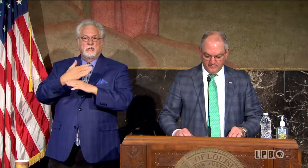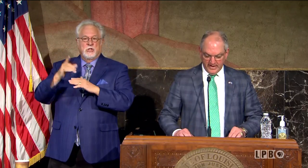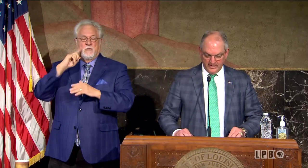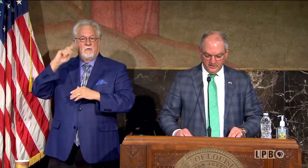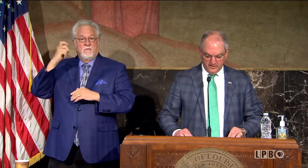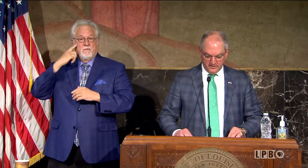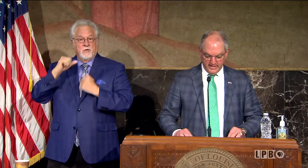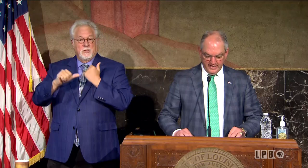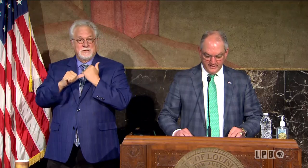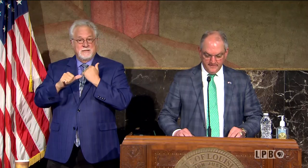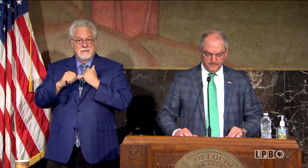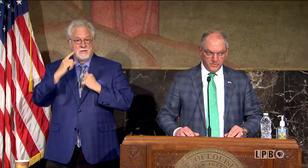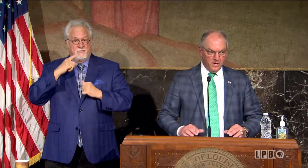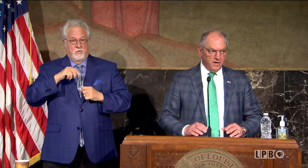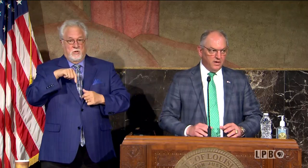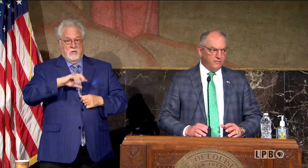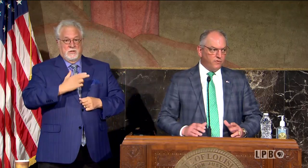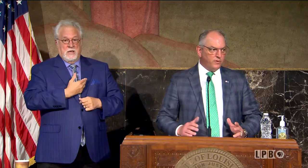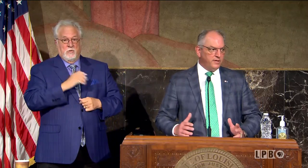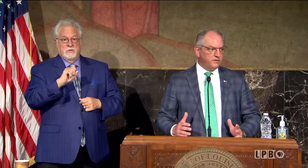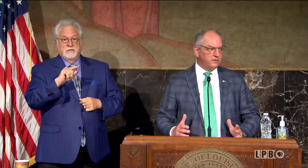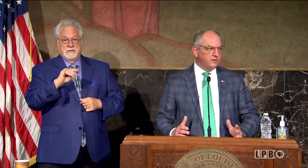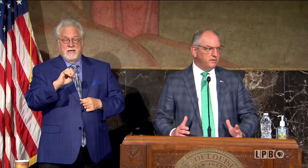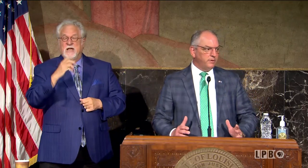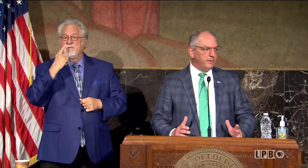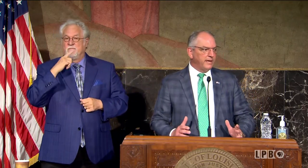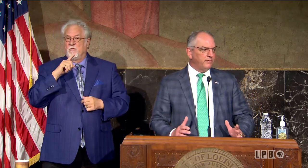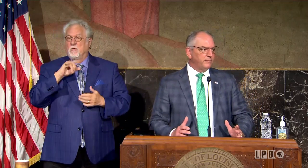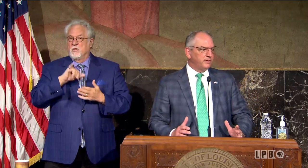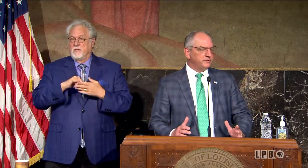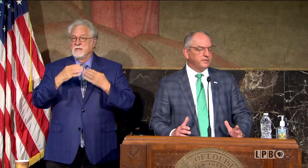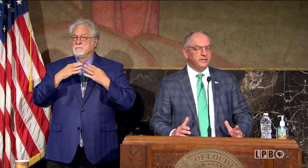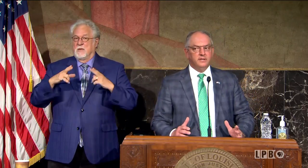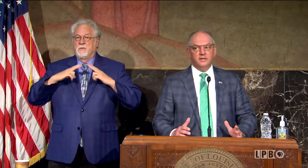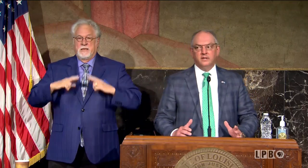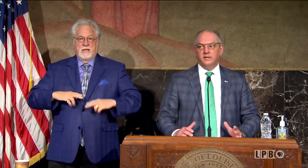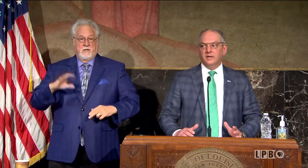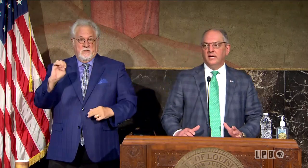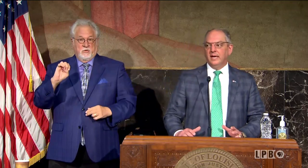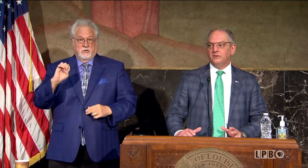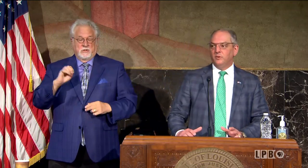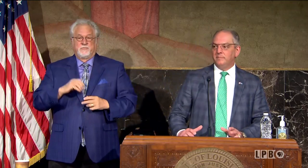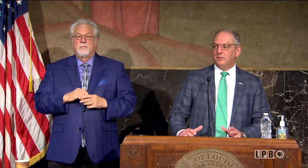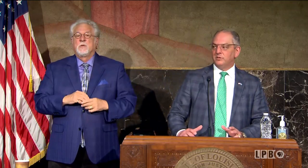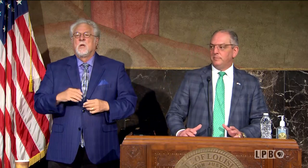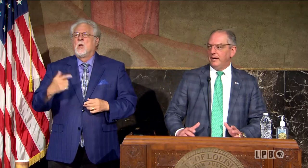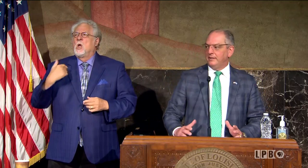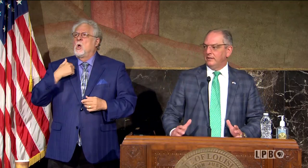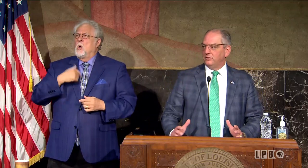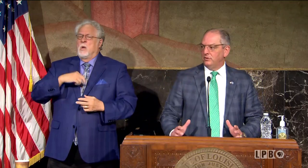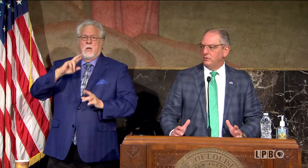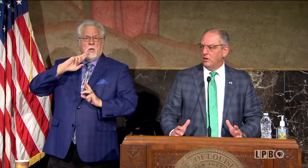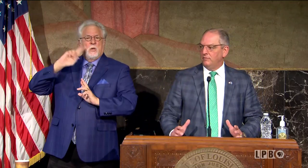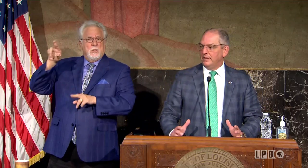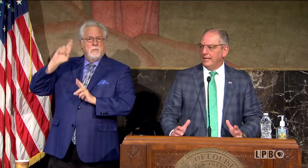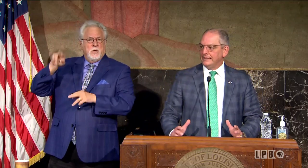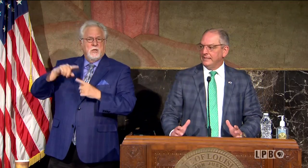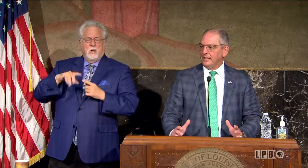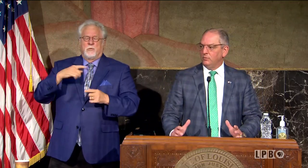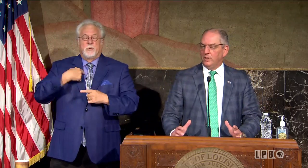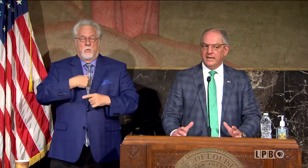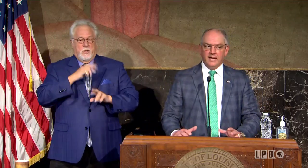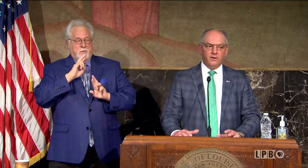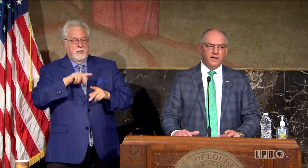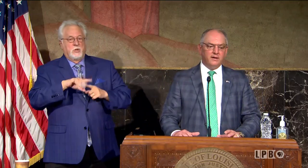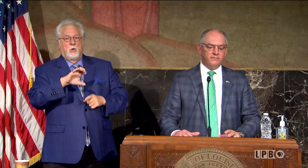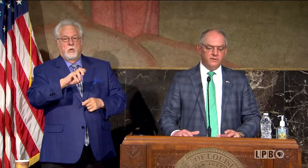assistance provided to the state for this public health emergency. As we've been responding to